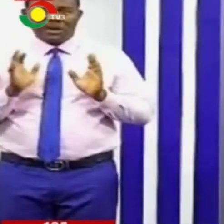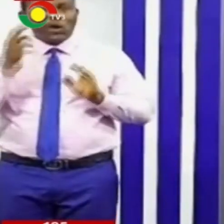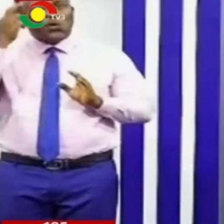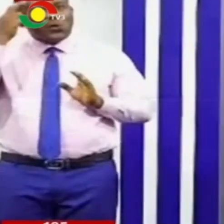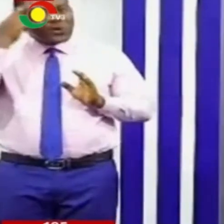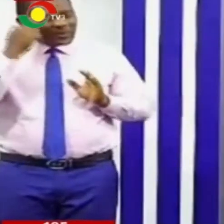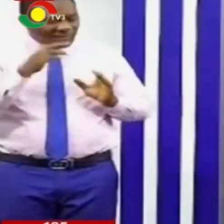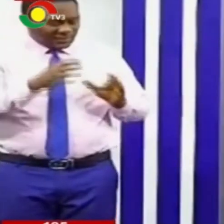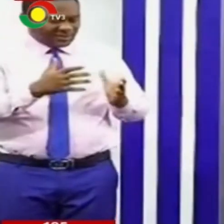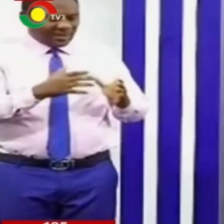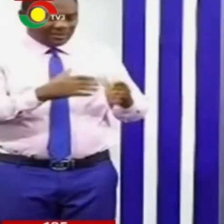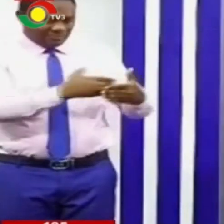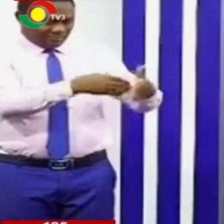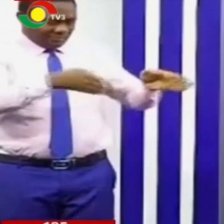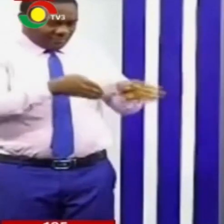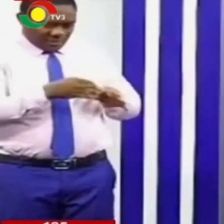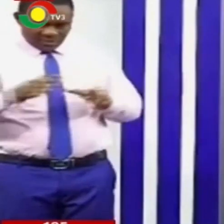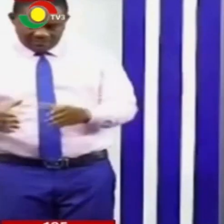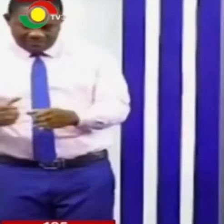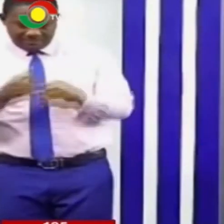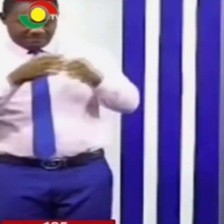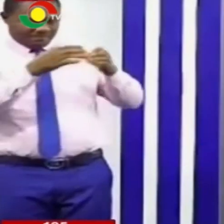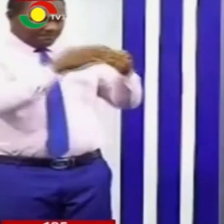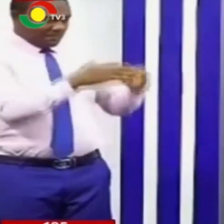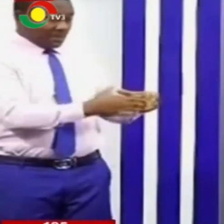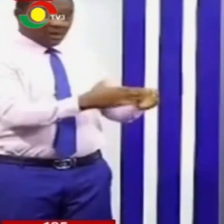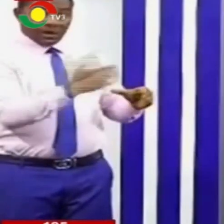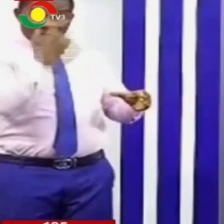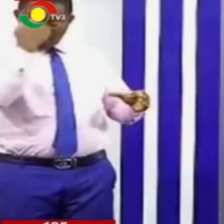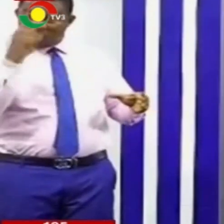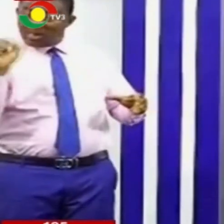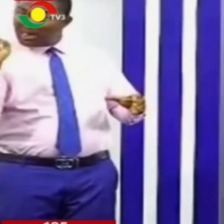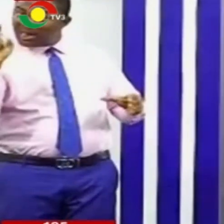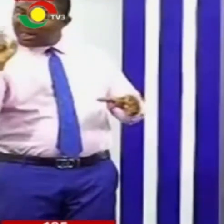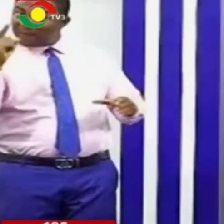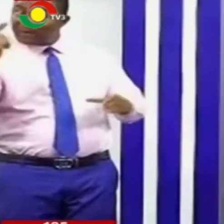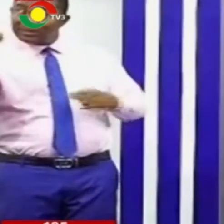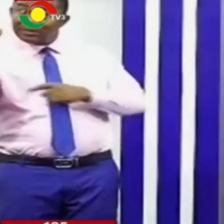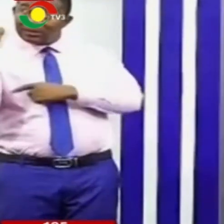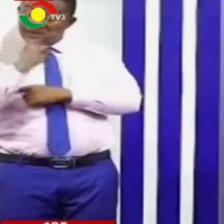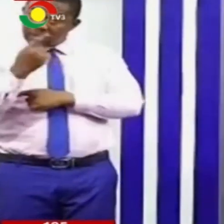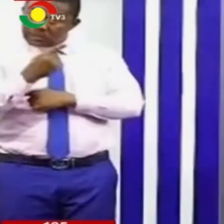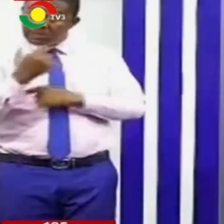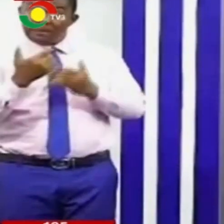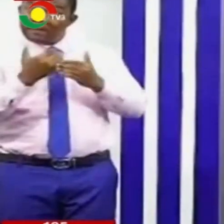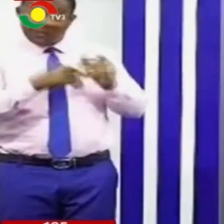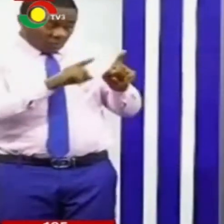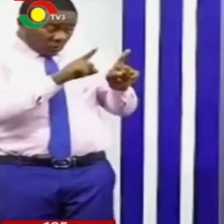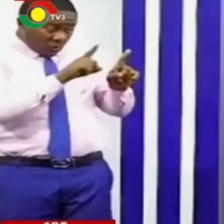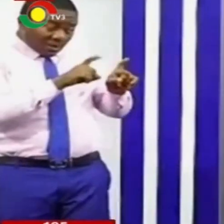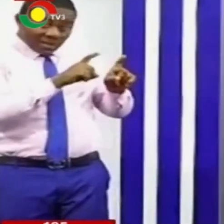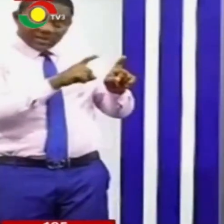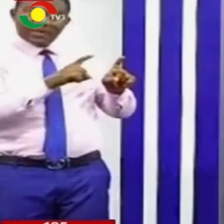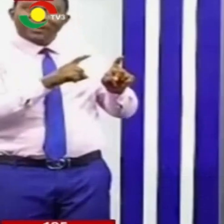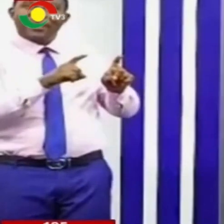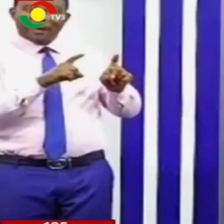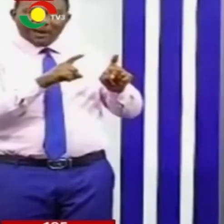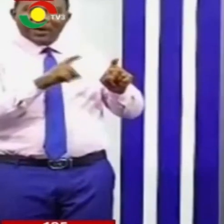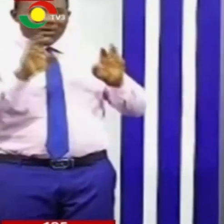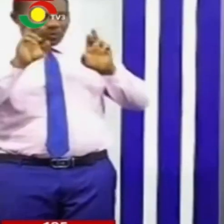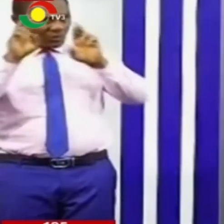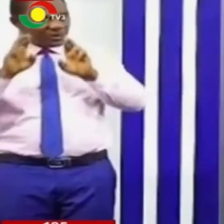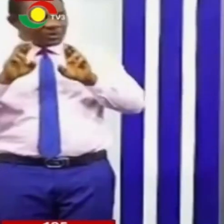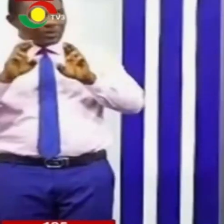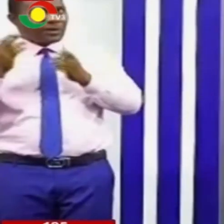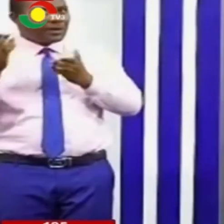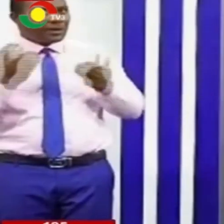for, I think, 11 days prior to which their test and results came in. So Honorable Minister's